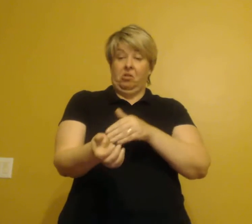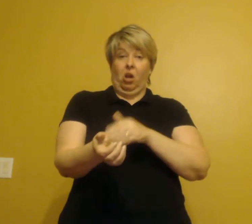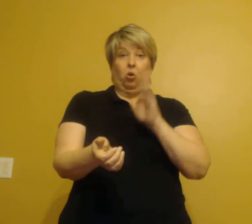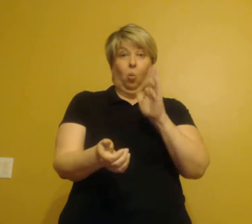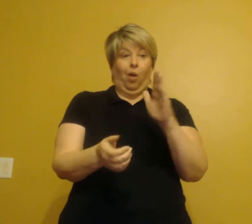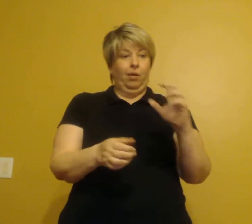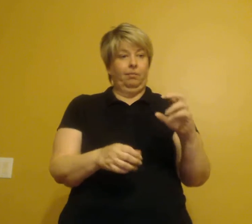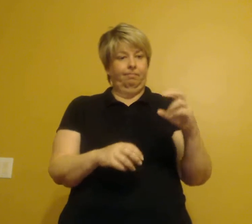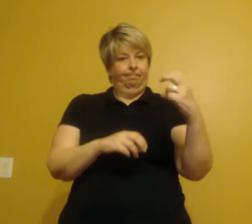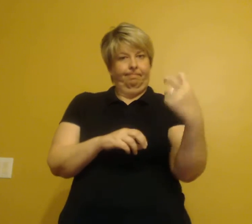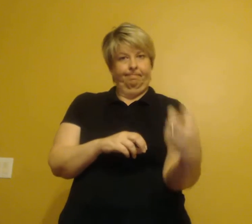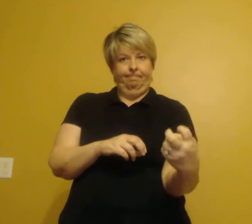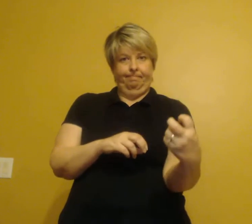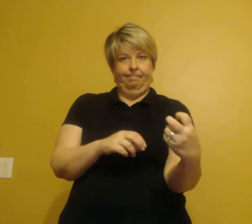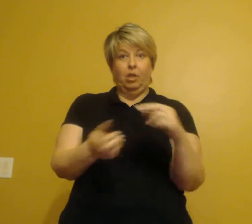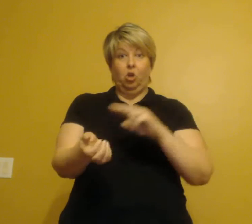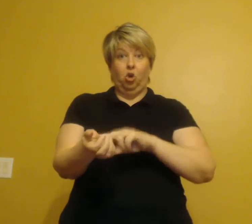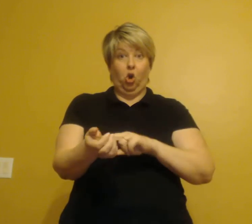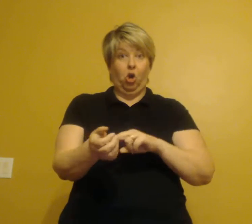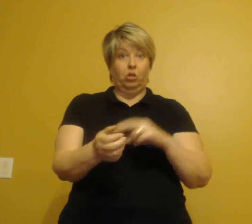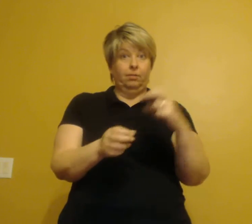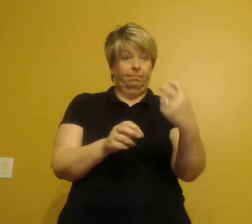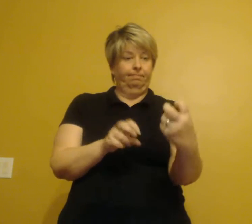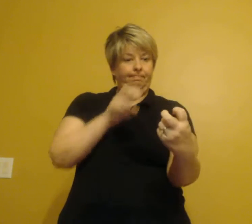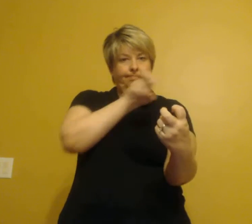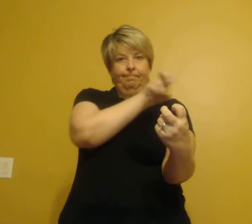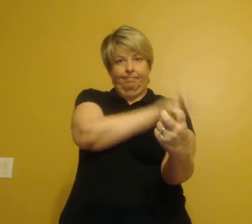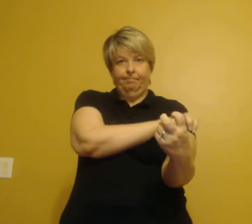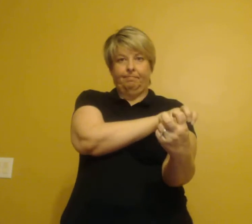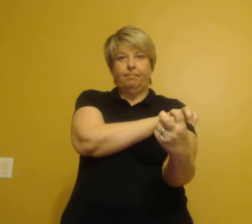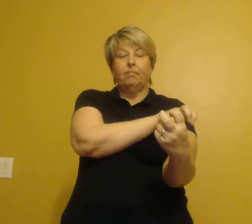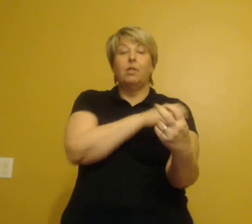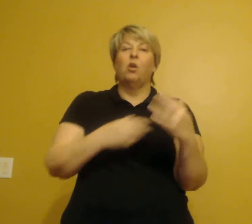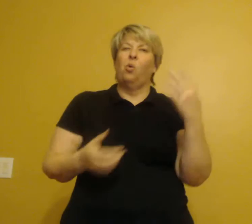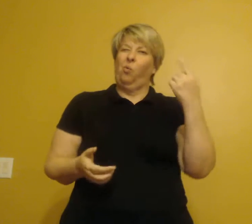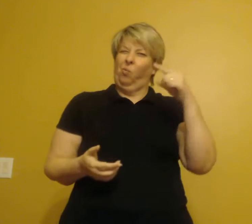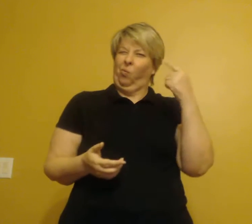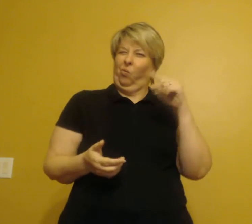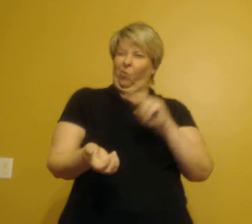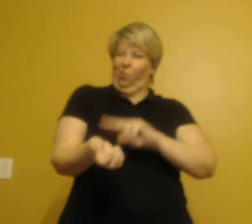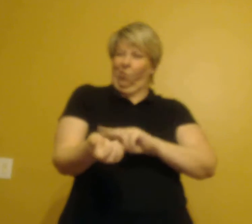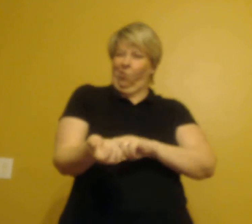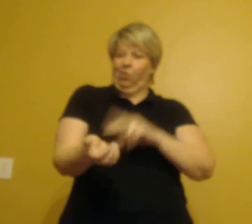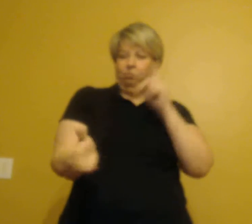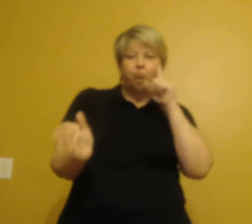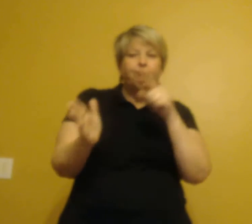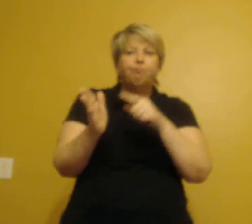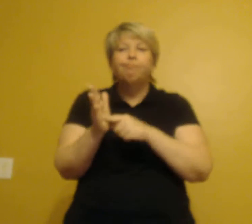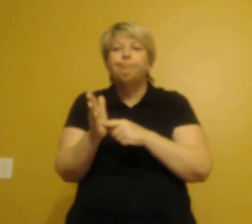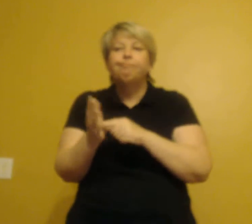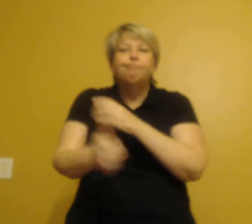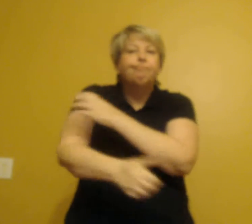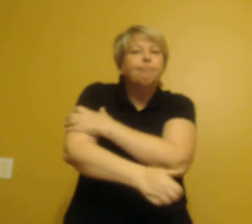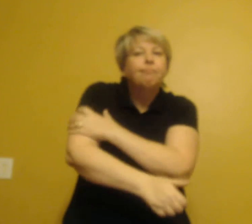instrument and a nurse will be at the head of the bed. The nurse is there to monitor you, watch your vital signs, assist the physician, and give